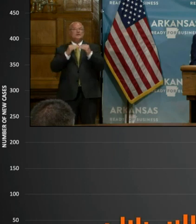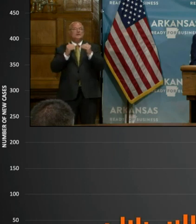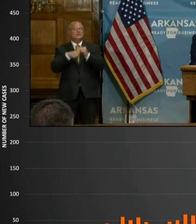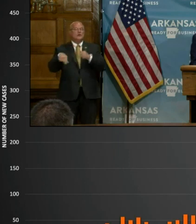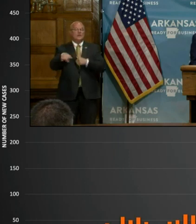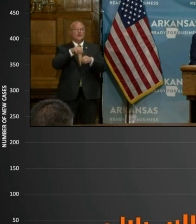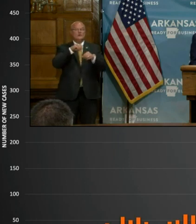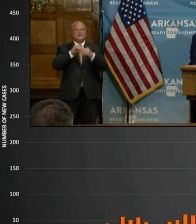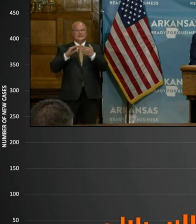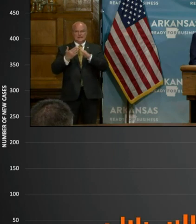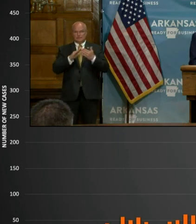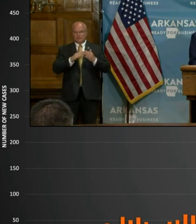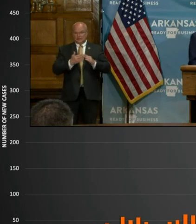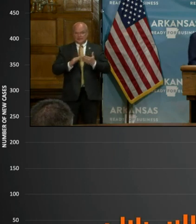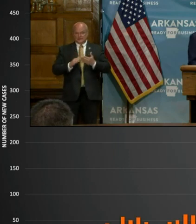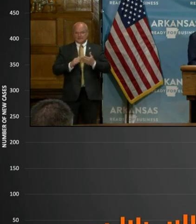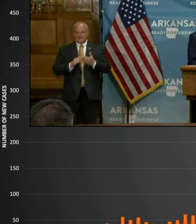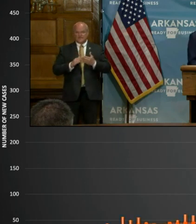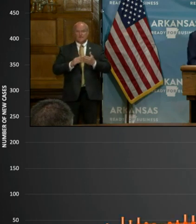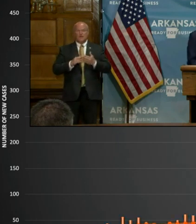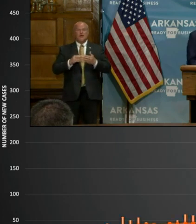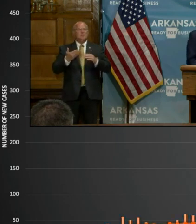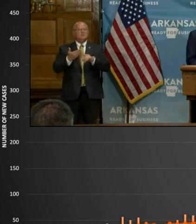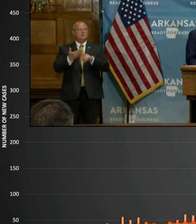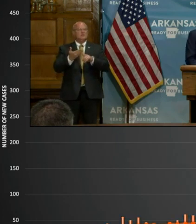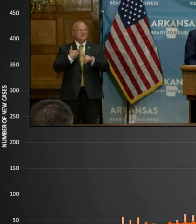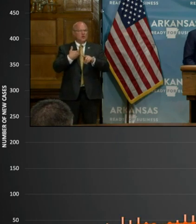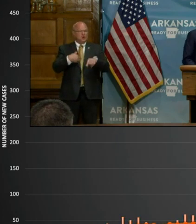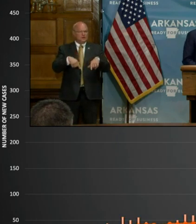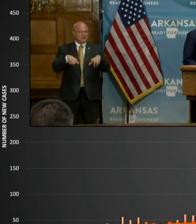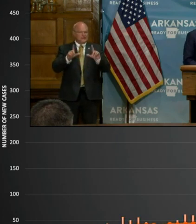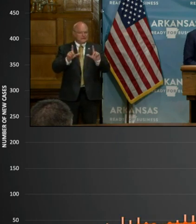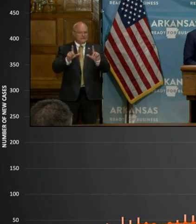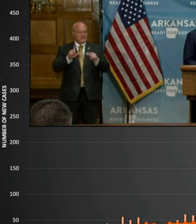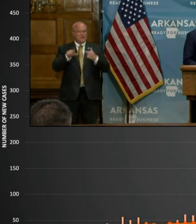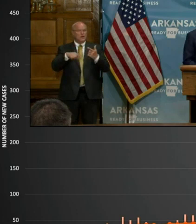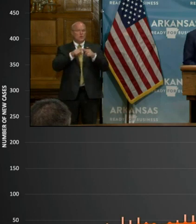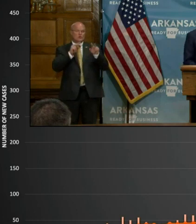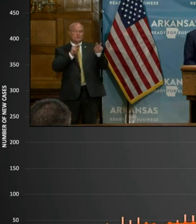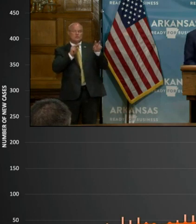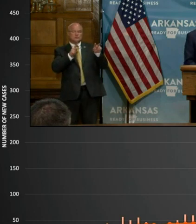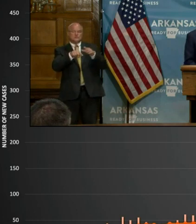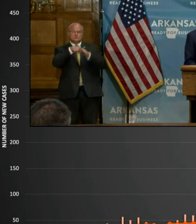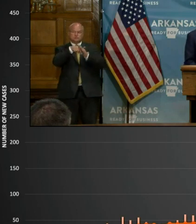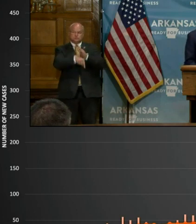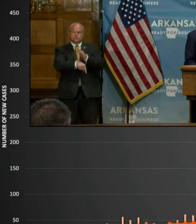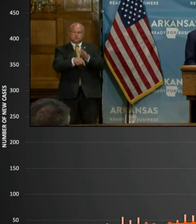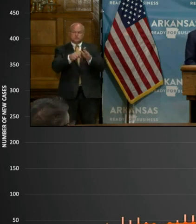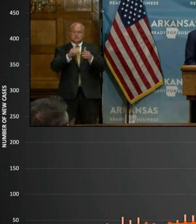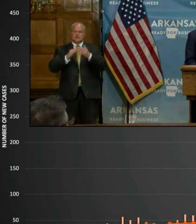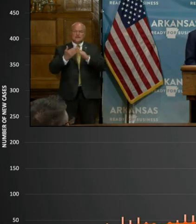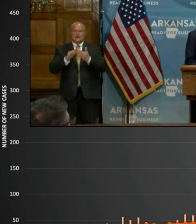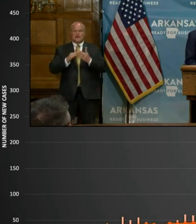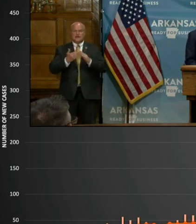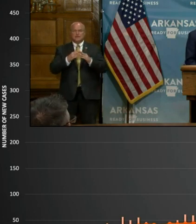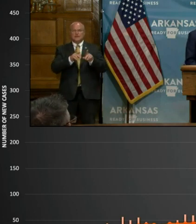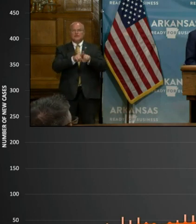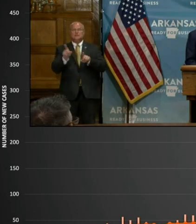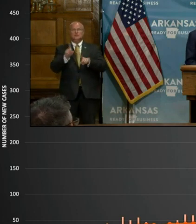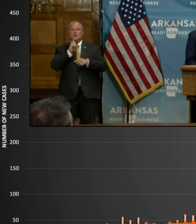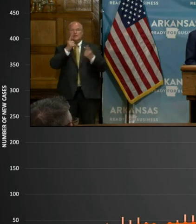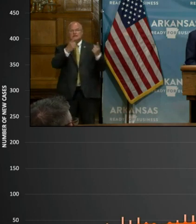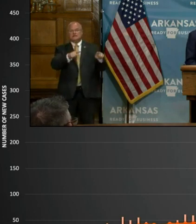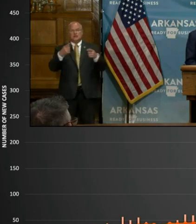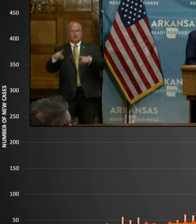with those in the community. And before you go to the next slide, whenever you look deeply in the community as to where